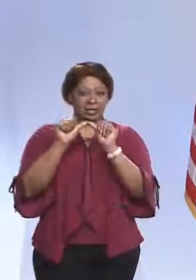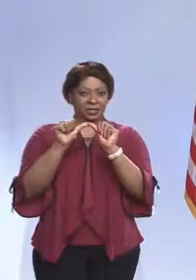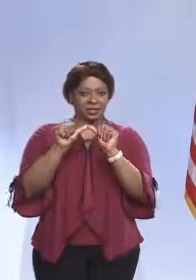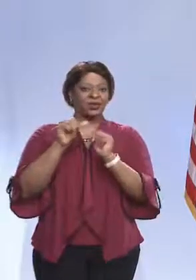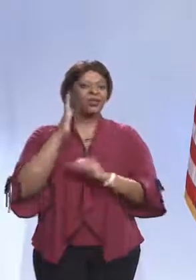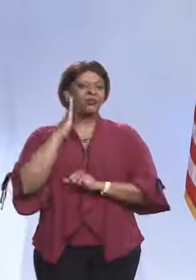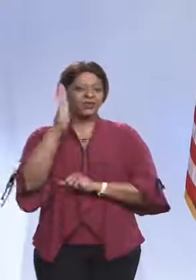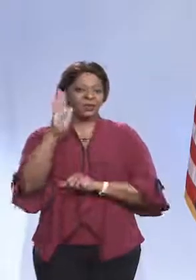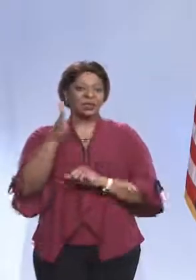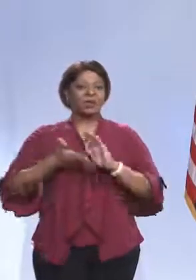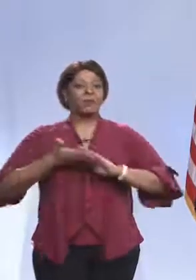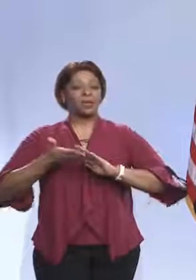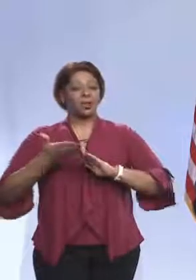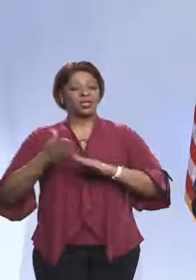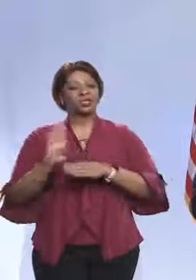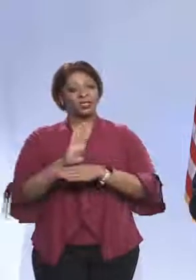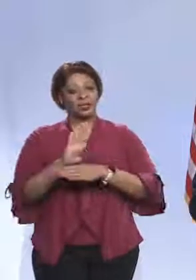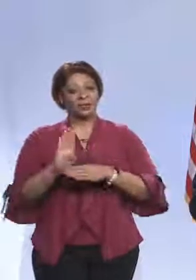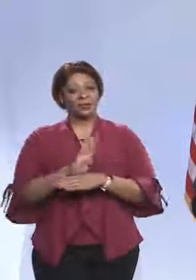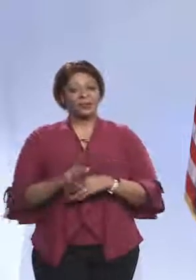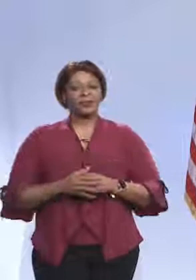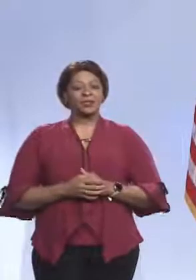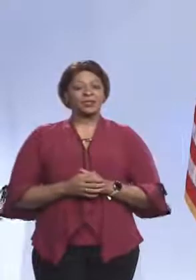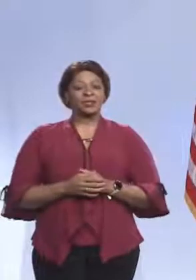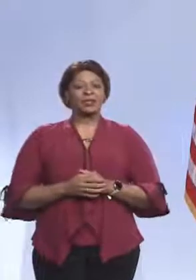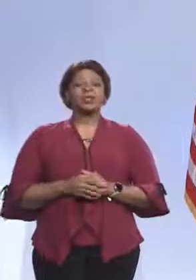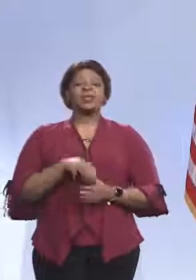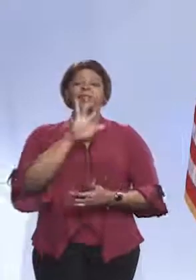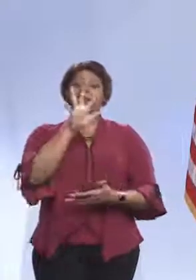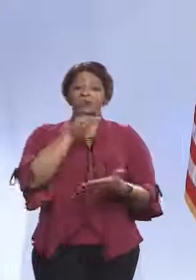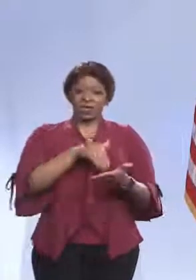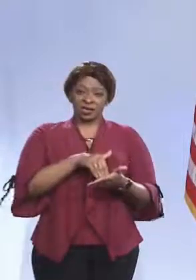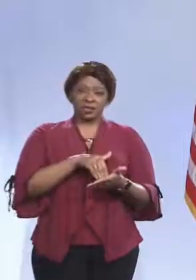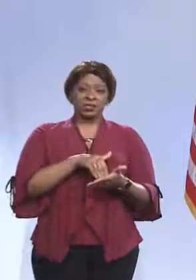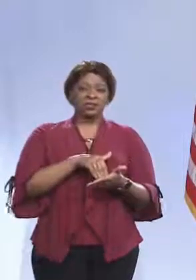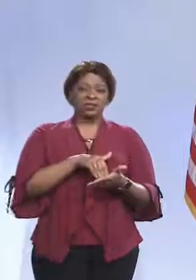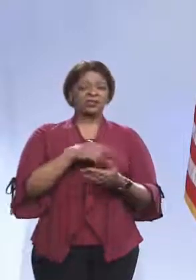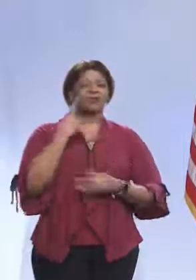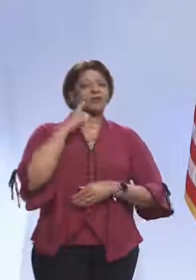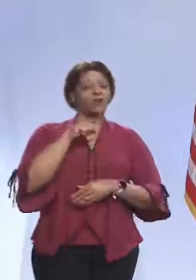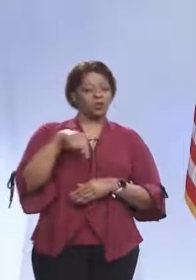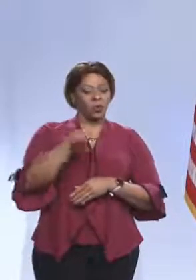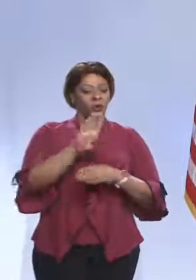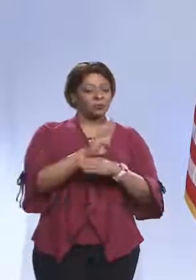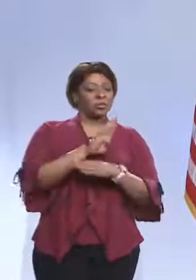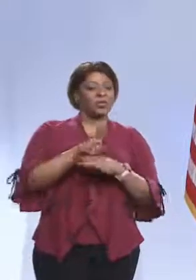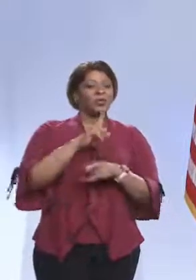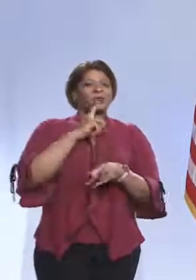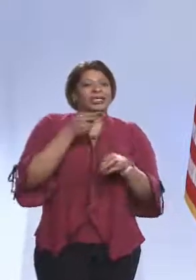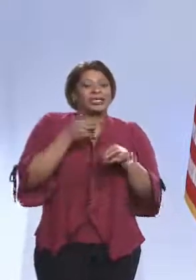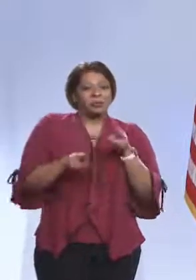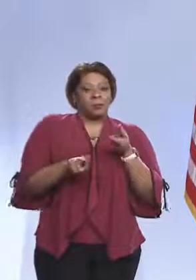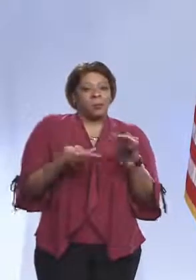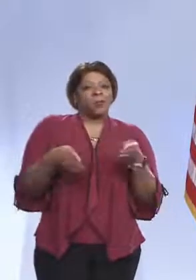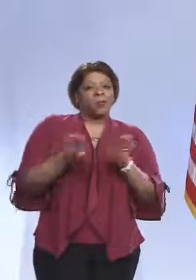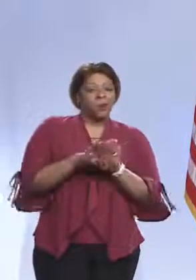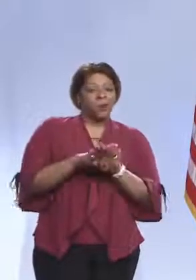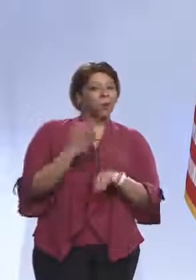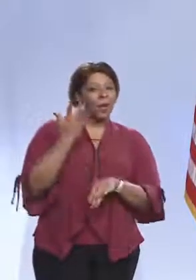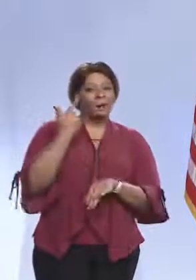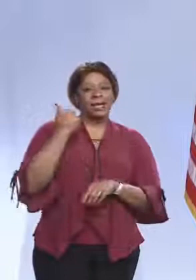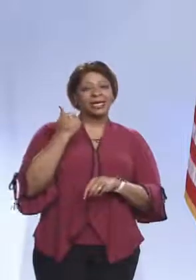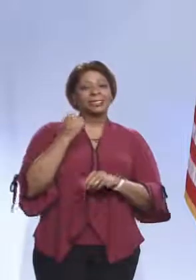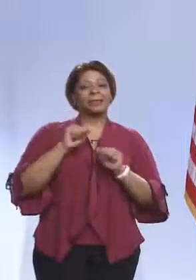future operation, and $5,000 for businesses that are temporarily closed due to the